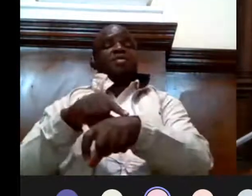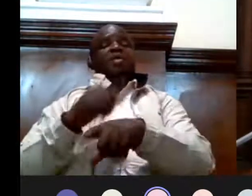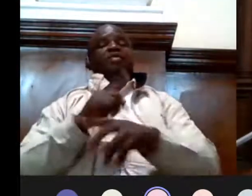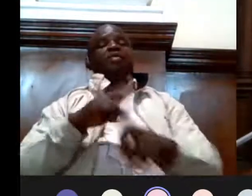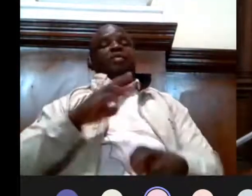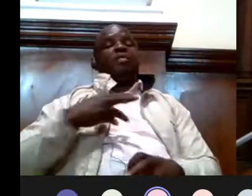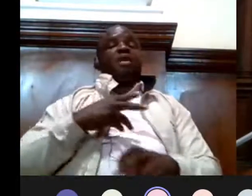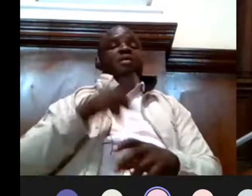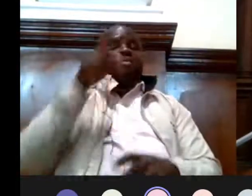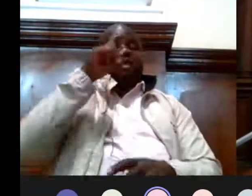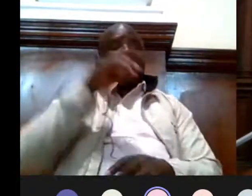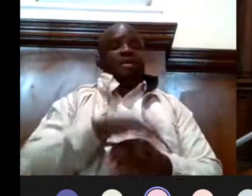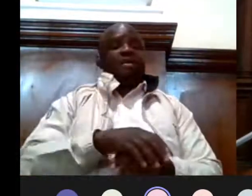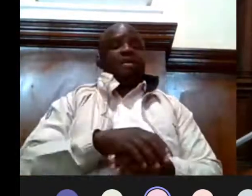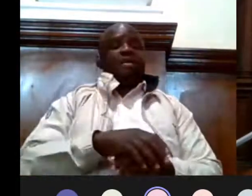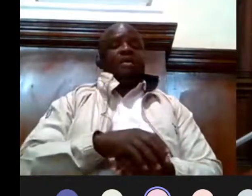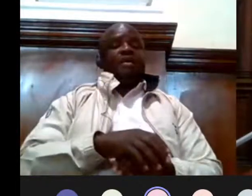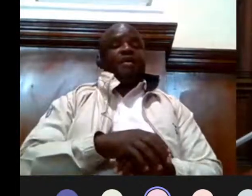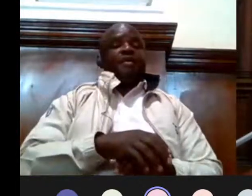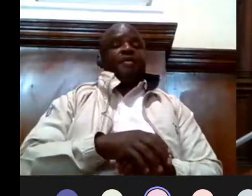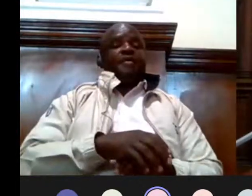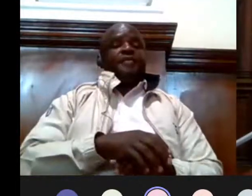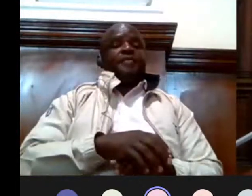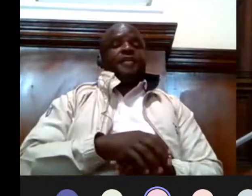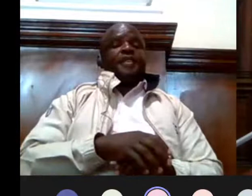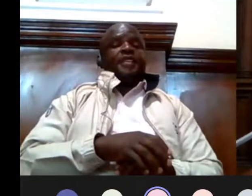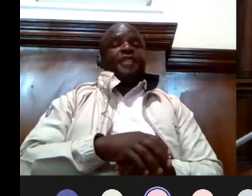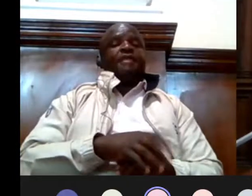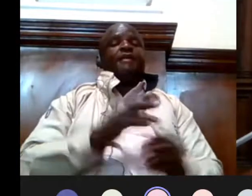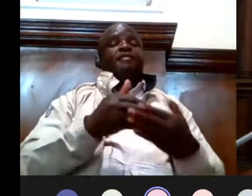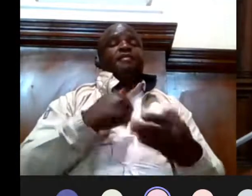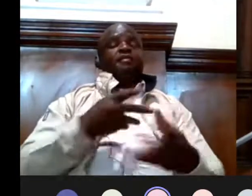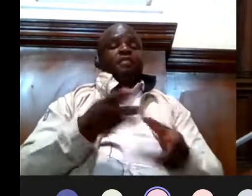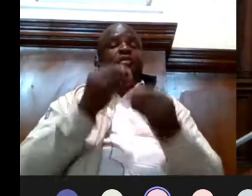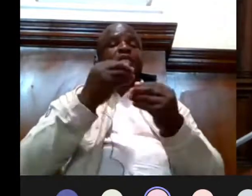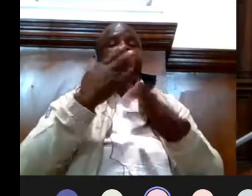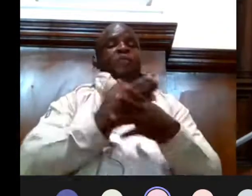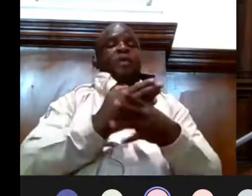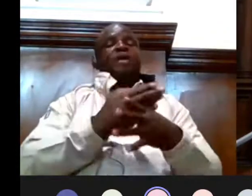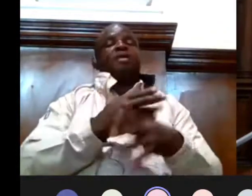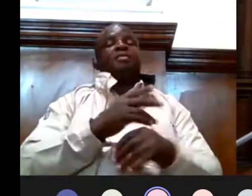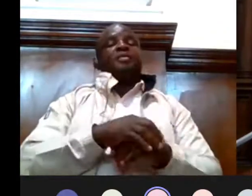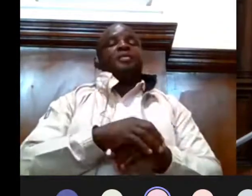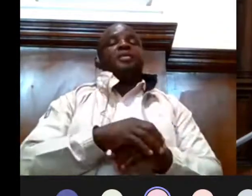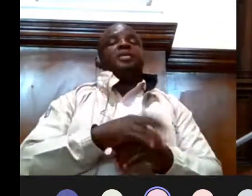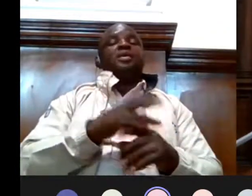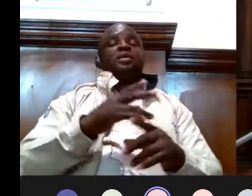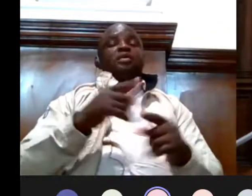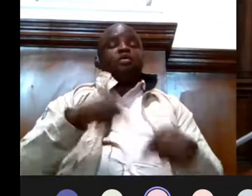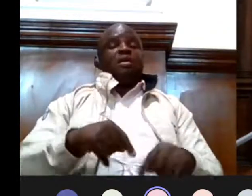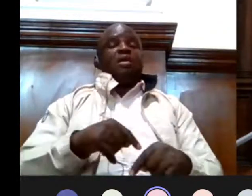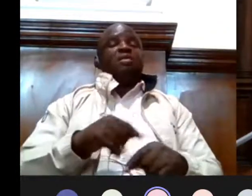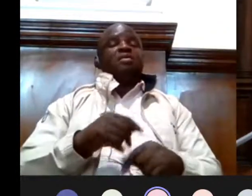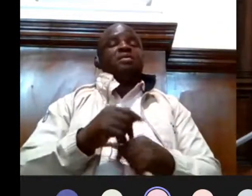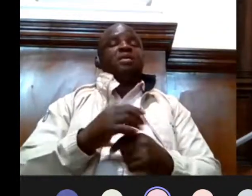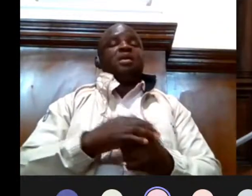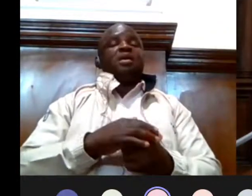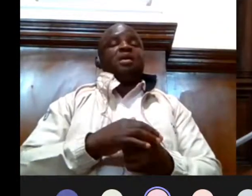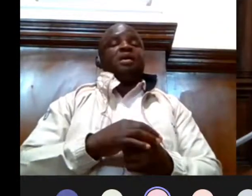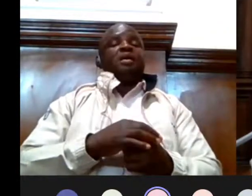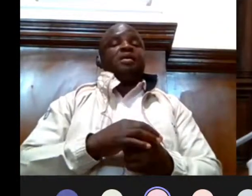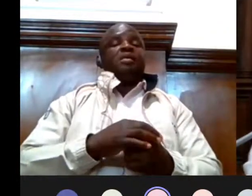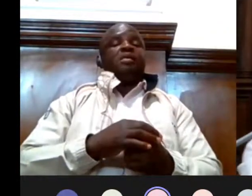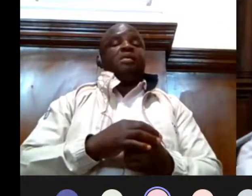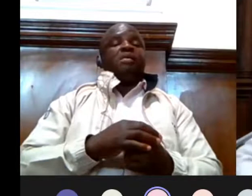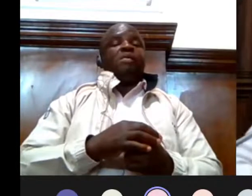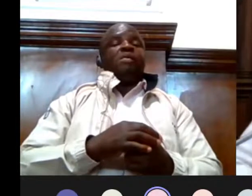before entering domestic services. In today's world, we would define her as